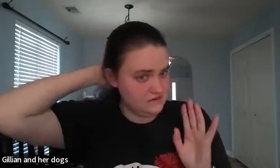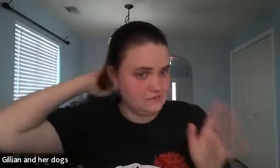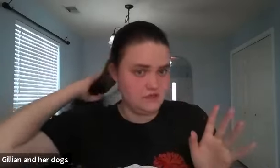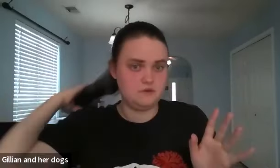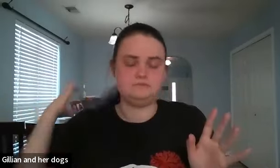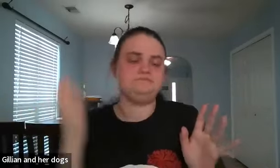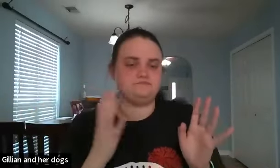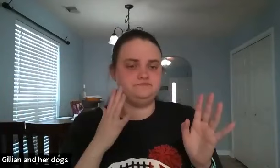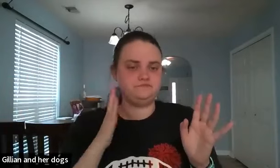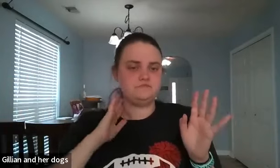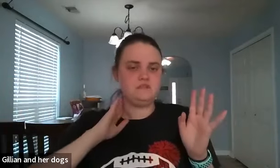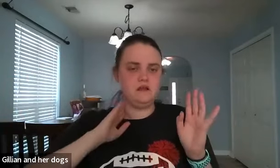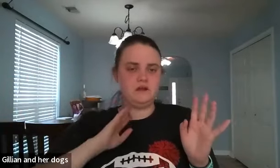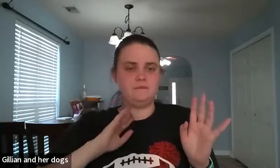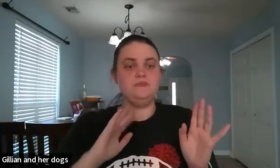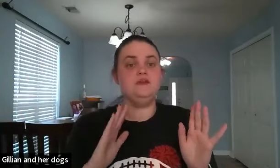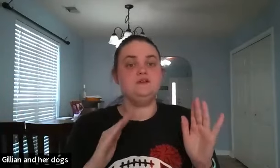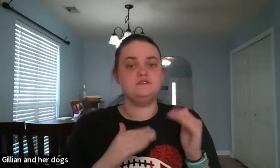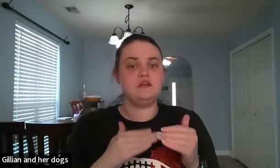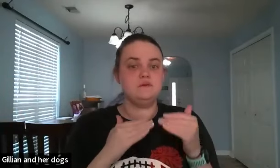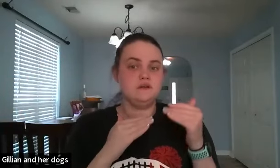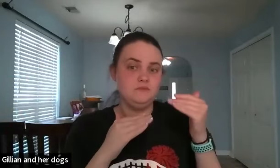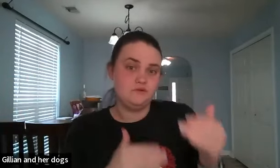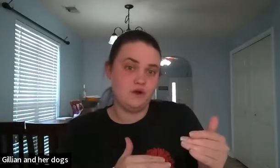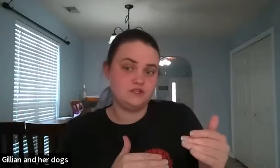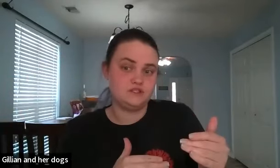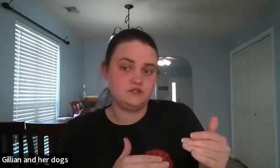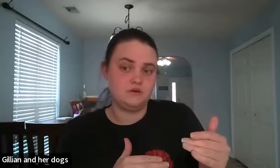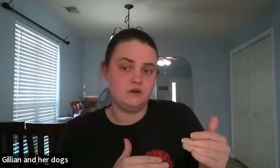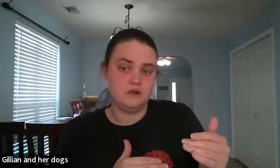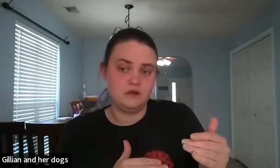let me know. Okay. So now we're going to move on to our,